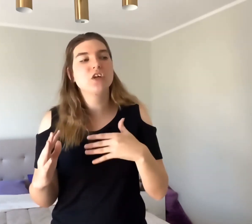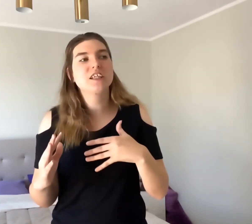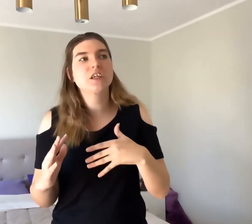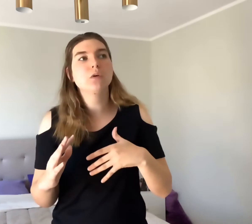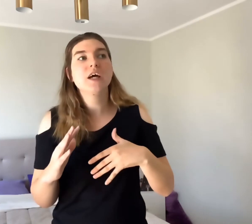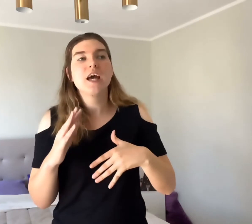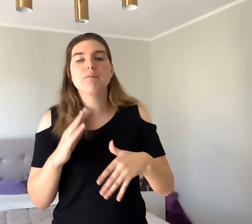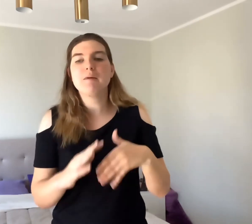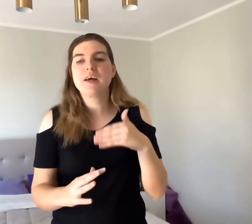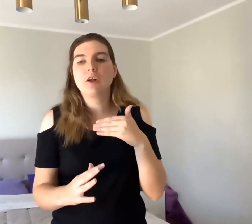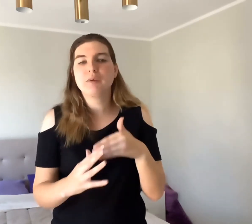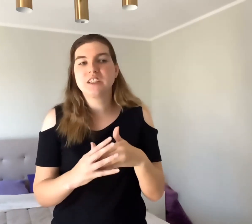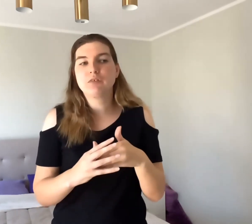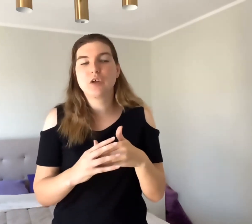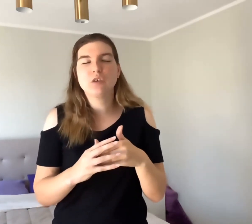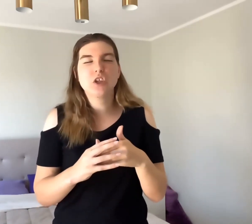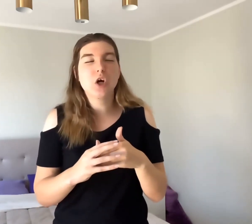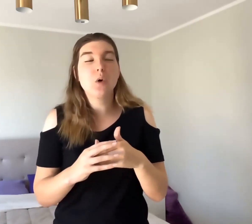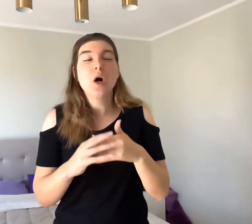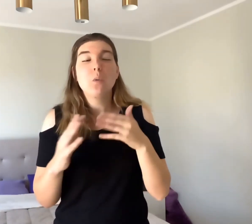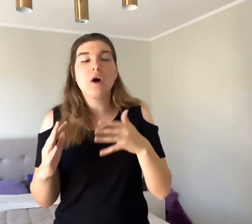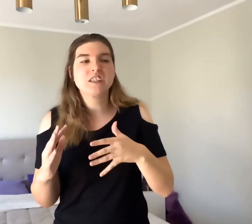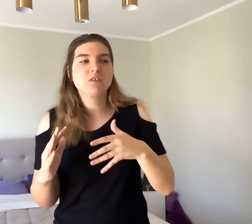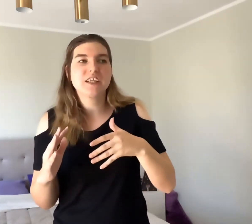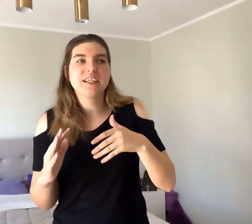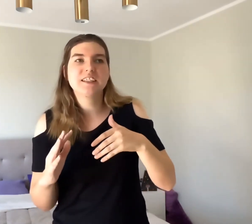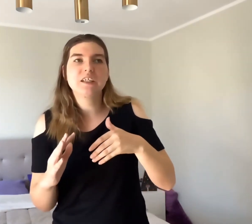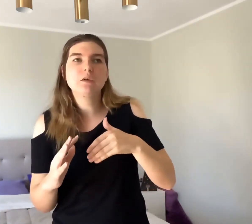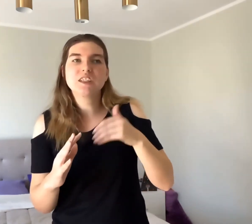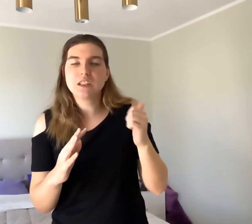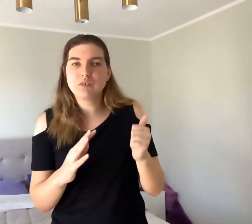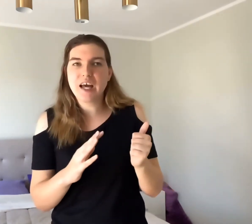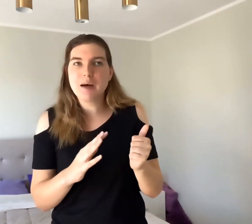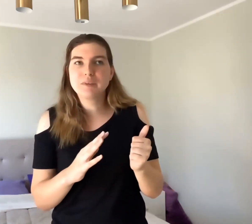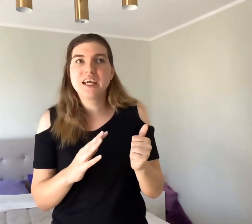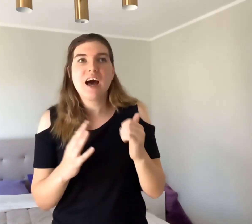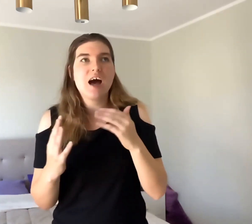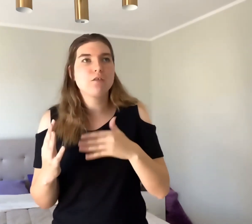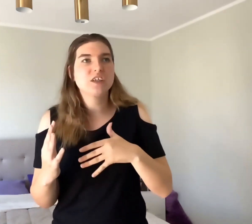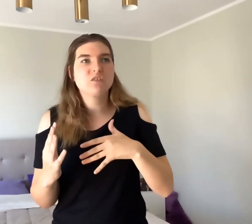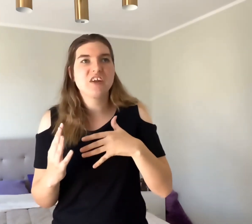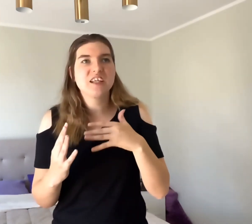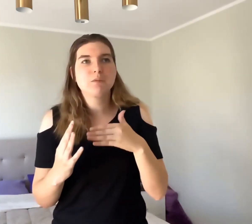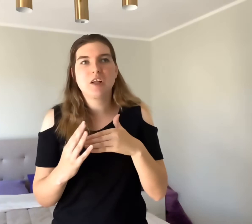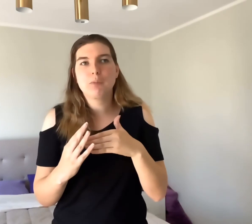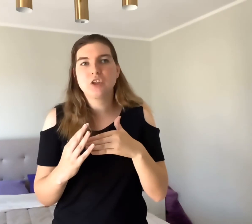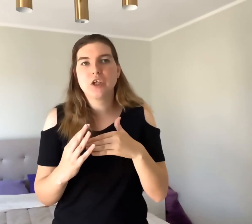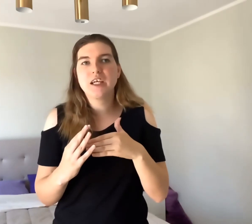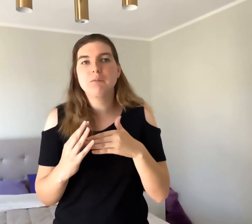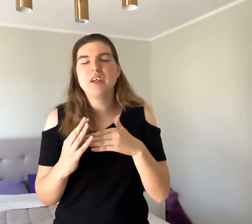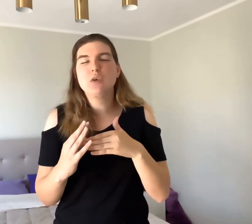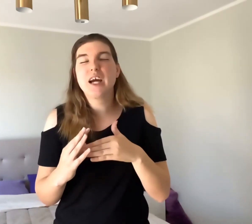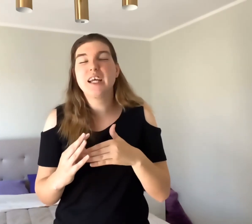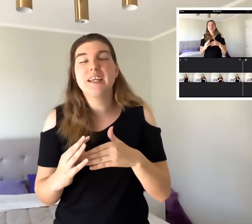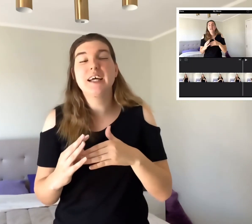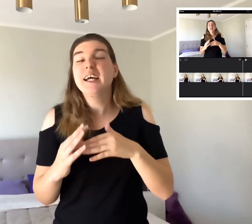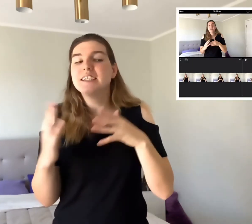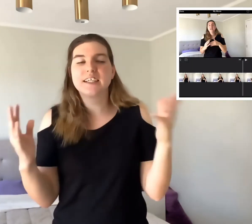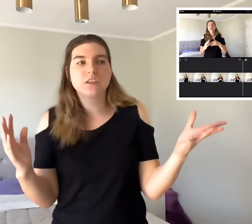need to. It might be a little bit difficult to know what different things to use in different apps. I've always found that to be a little bit tricky, but you can either take a